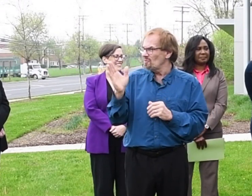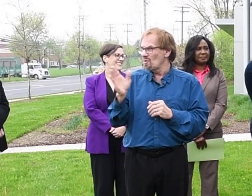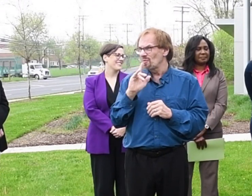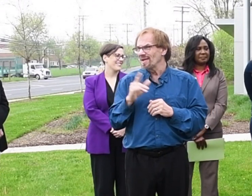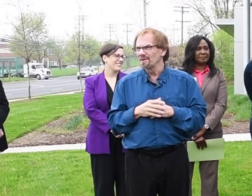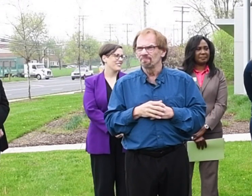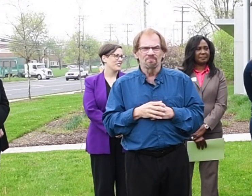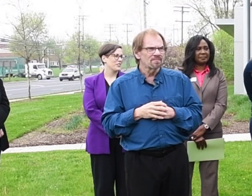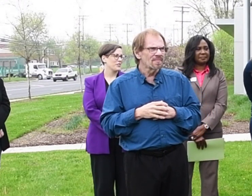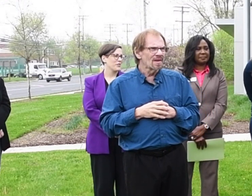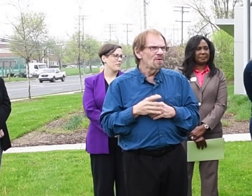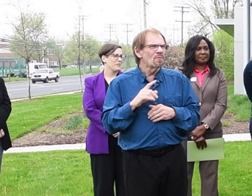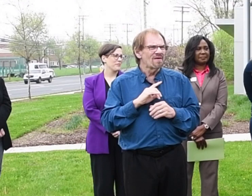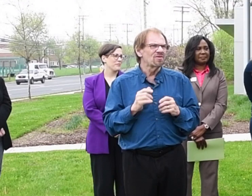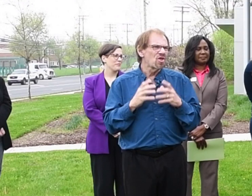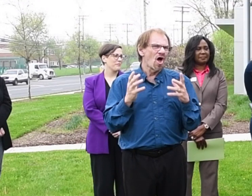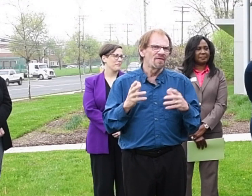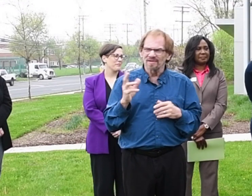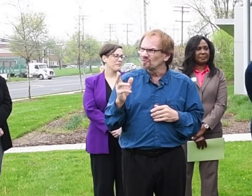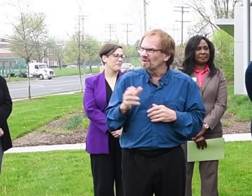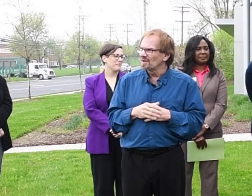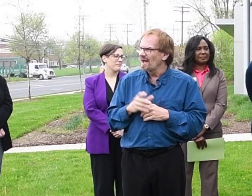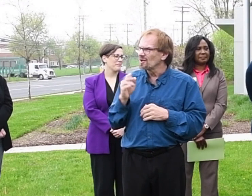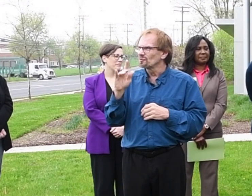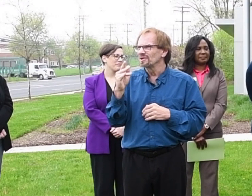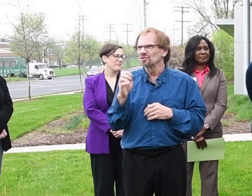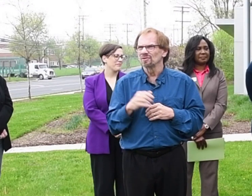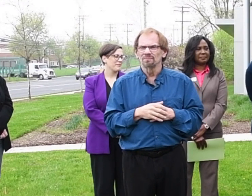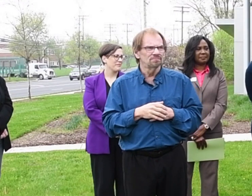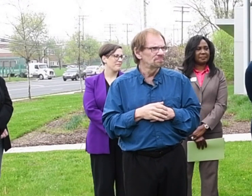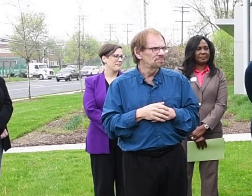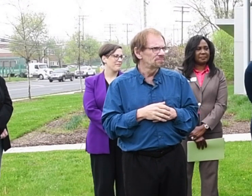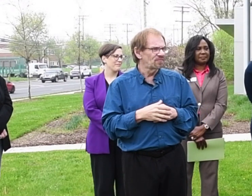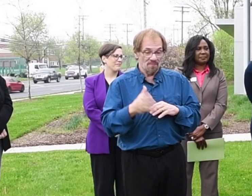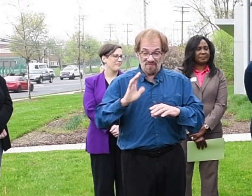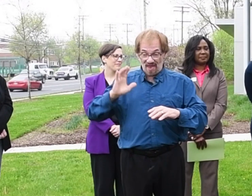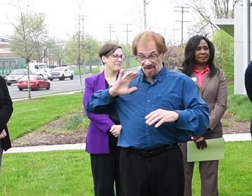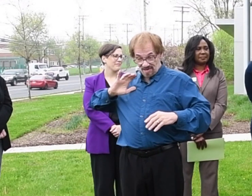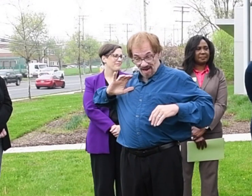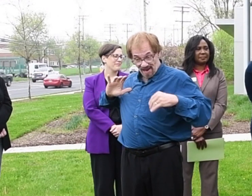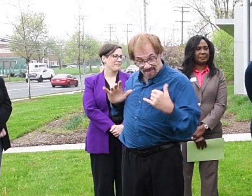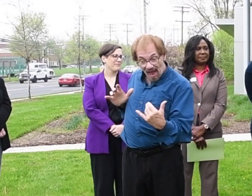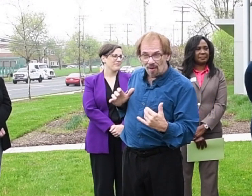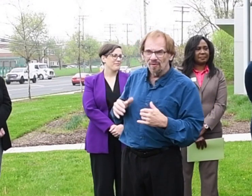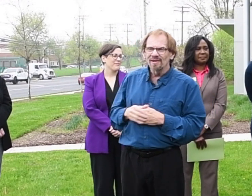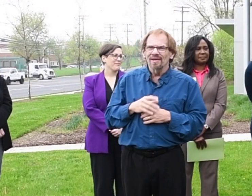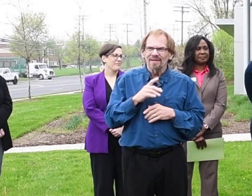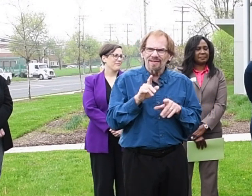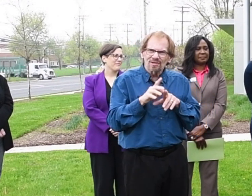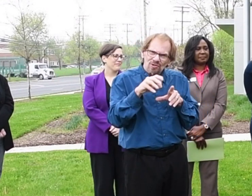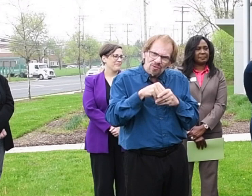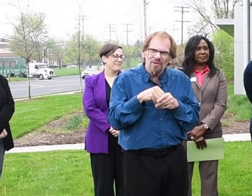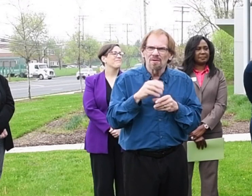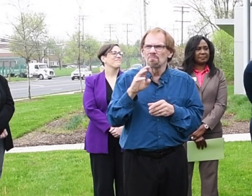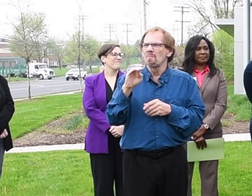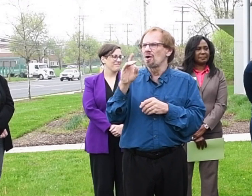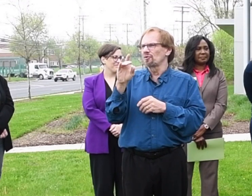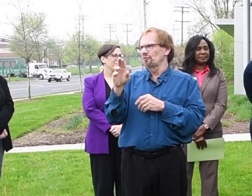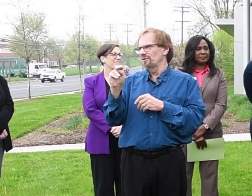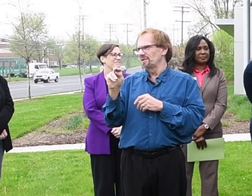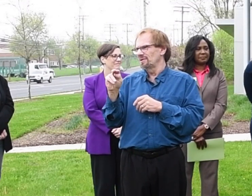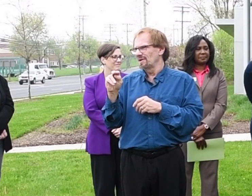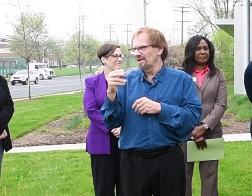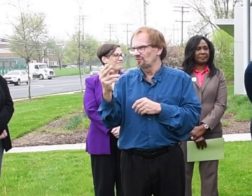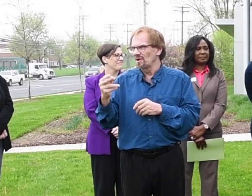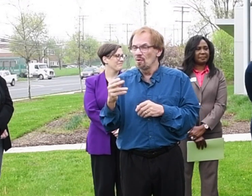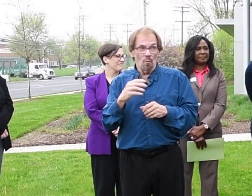we have a lot of history from then till now, even modern history, and with things such as the Viaduct, which was our local